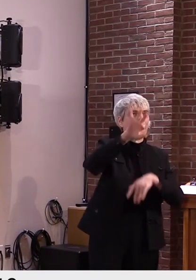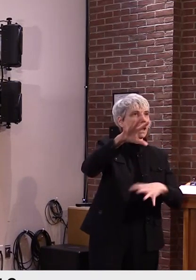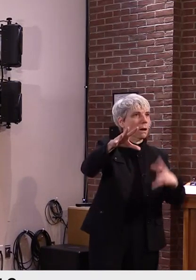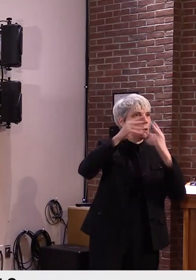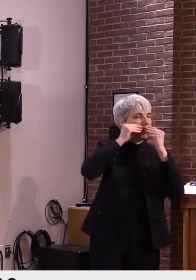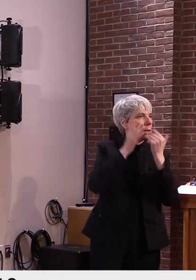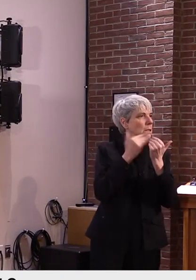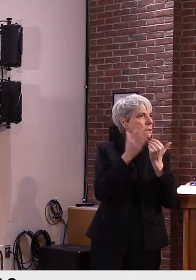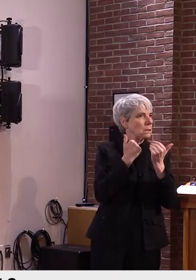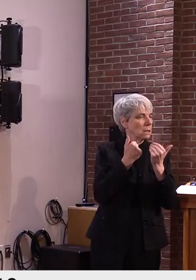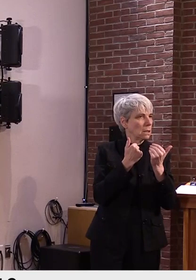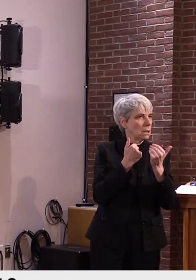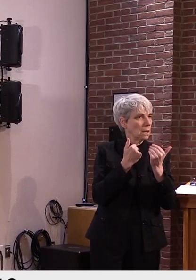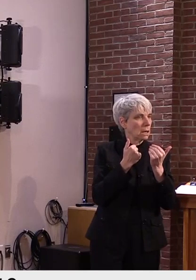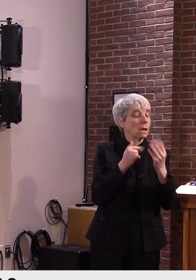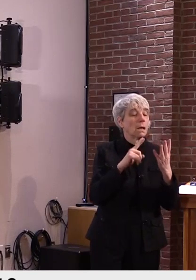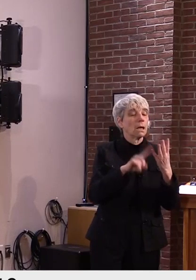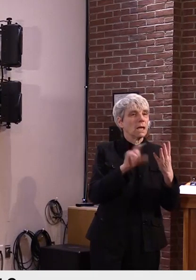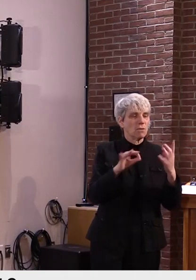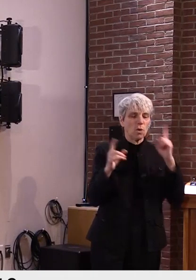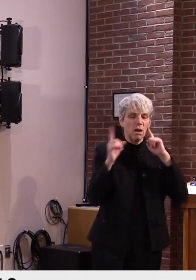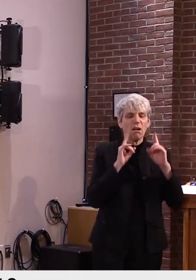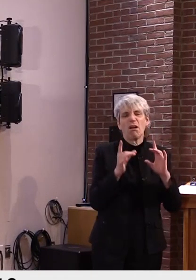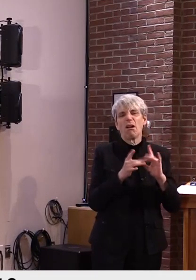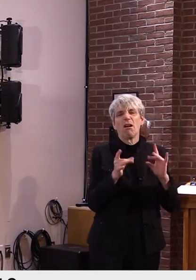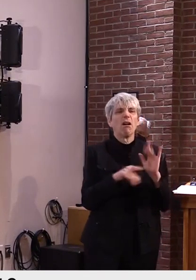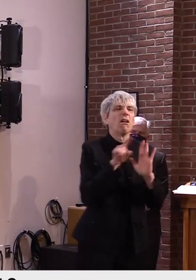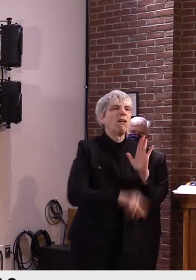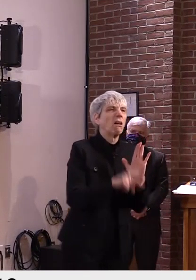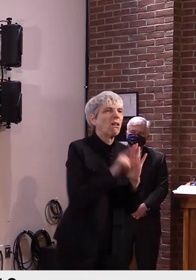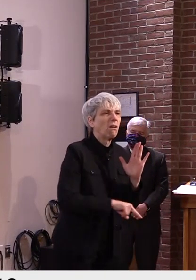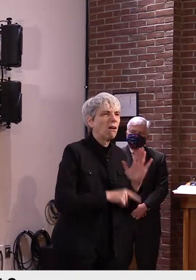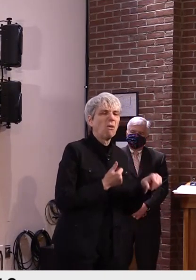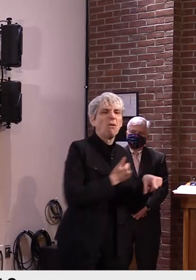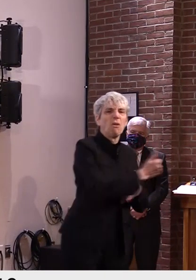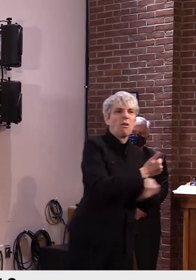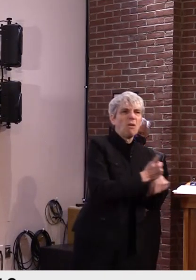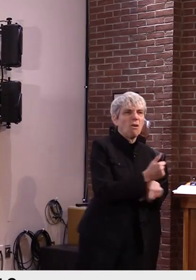negative behaviors and statements, including those on social media.